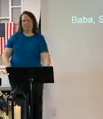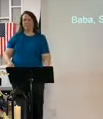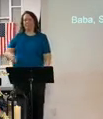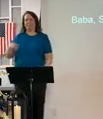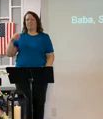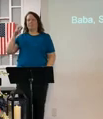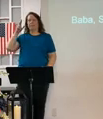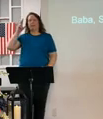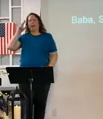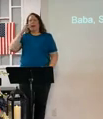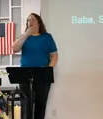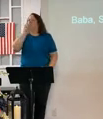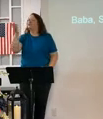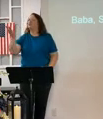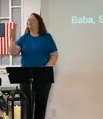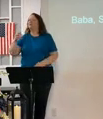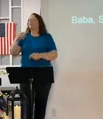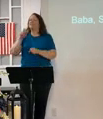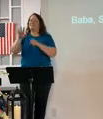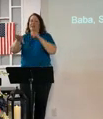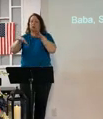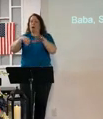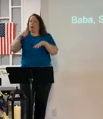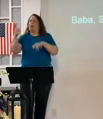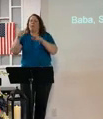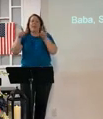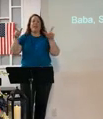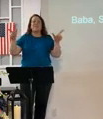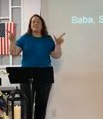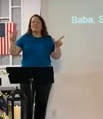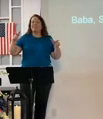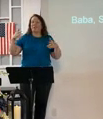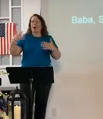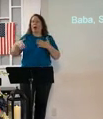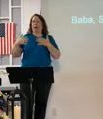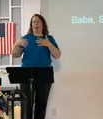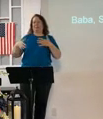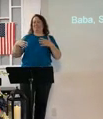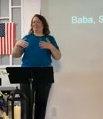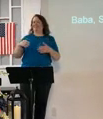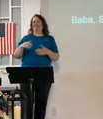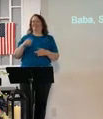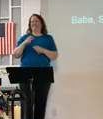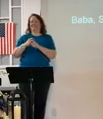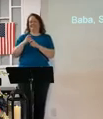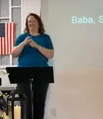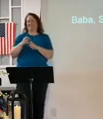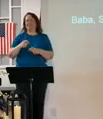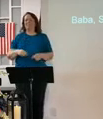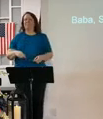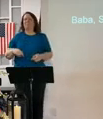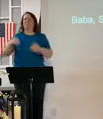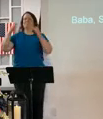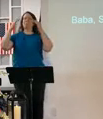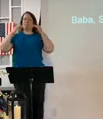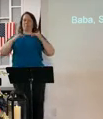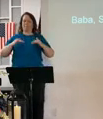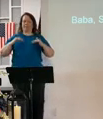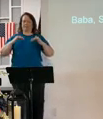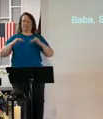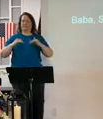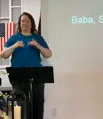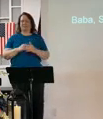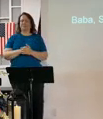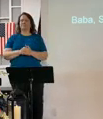you guys singing the Turkish. I'm very impressed with that. But that was just a warm-up for our next song